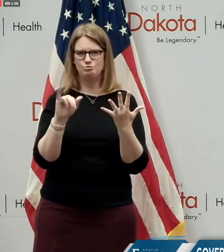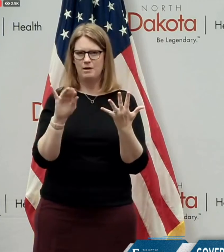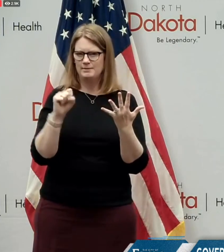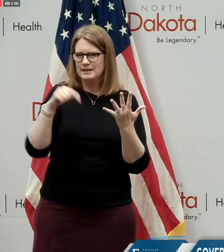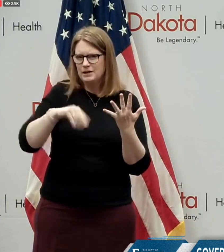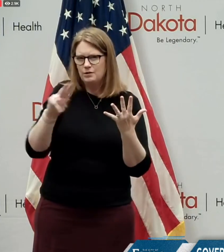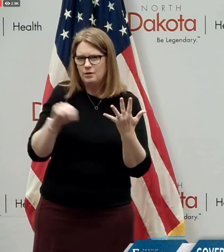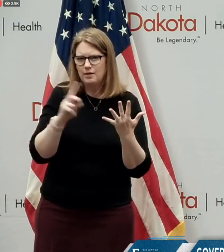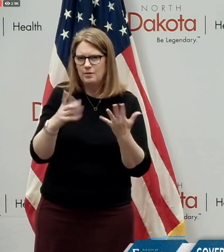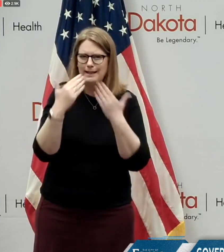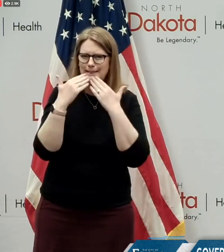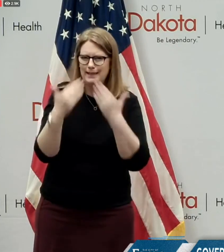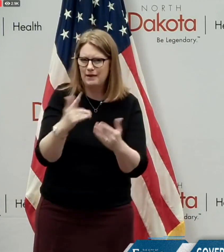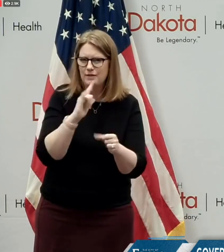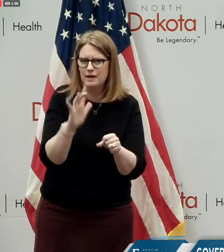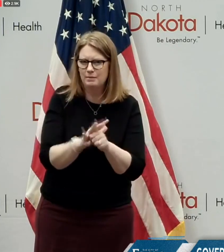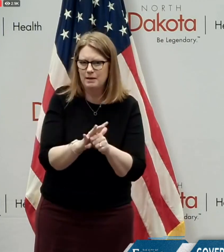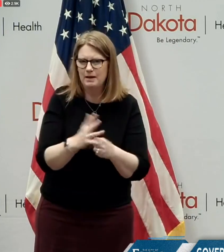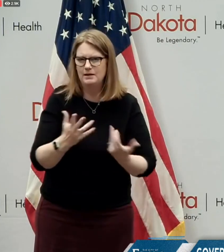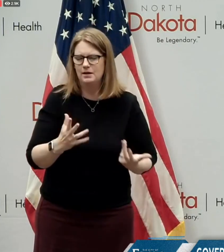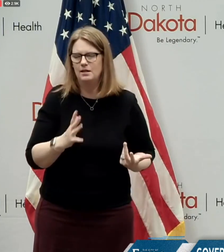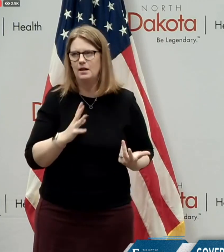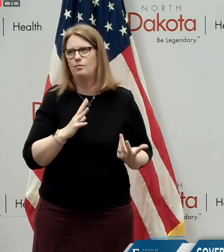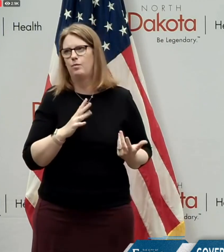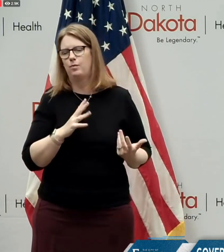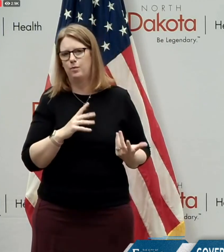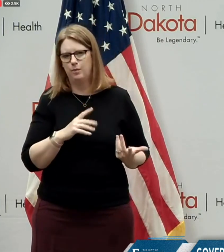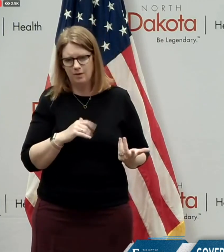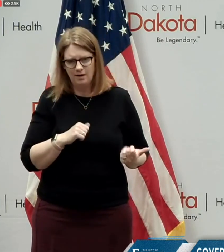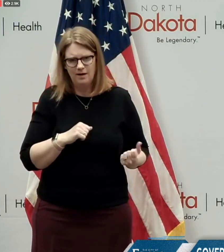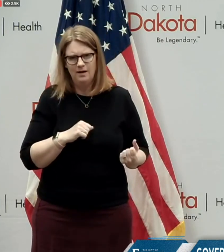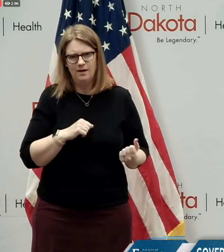Dakota. It's been certainly a very